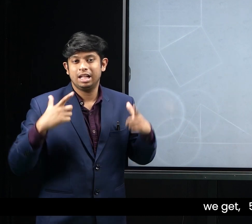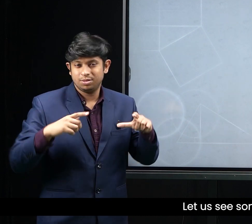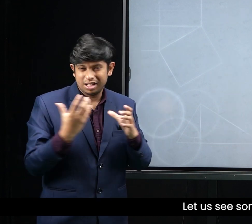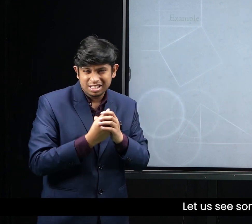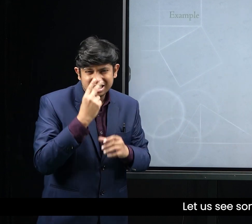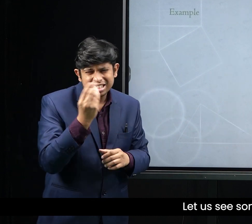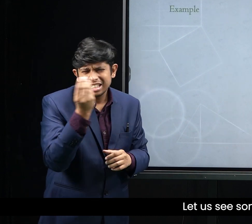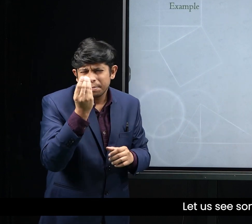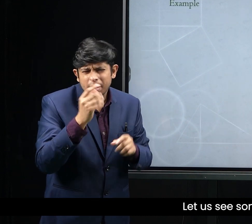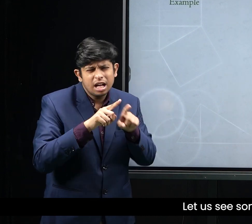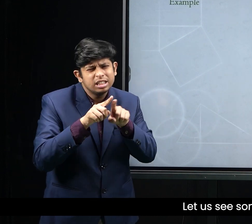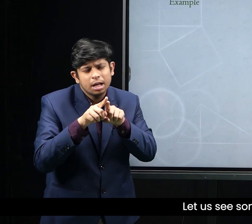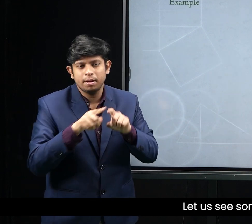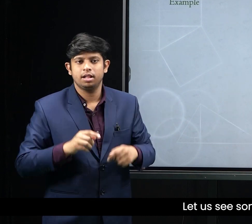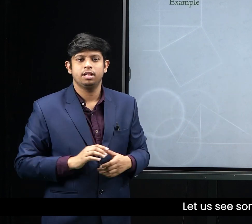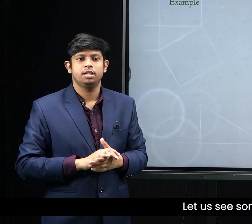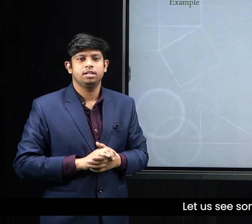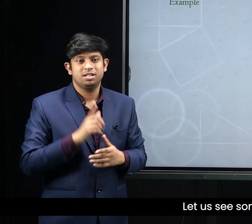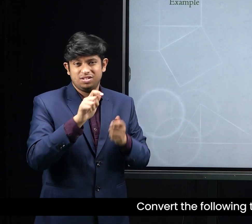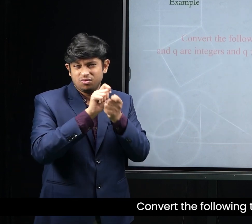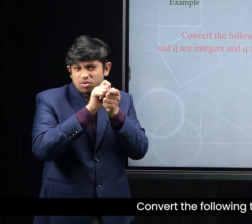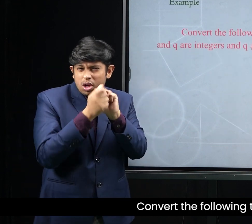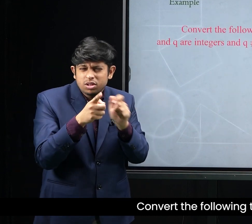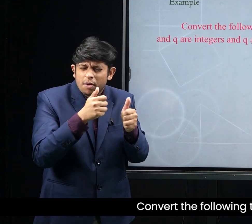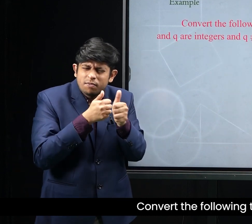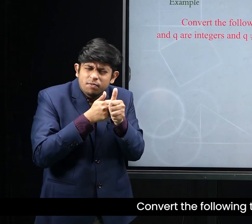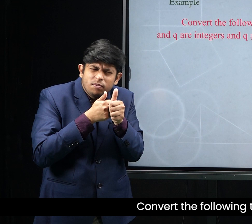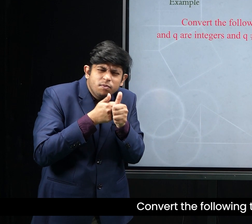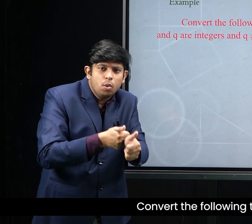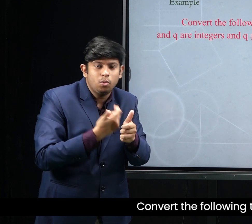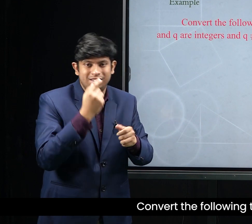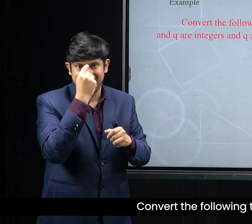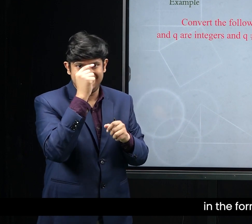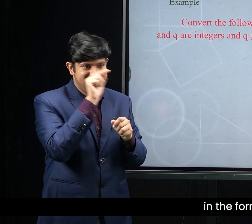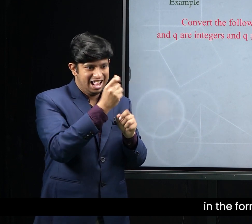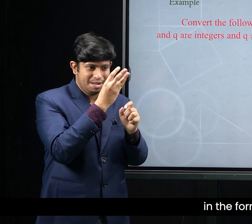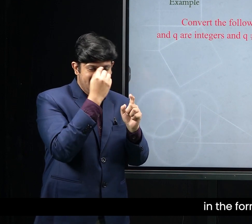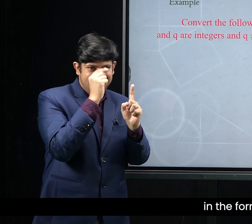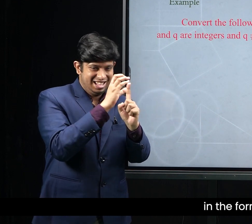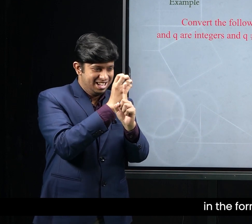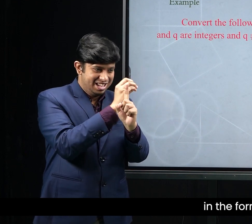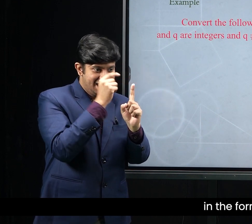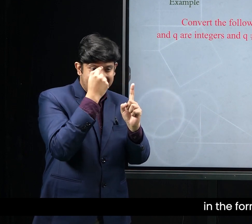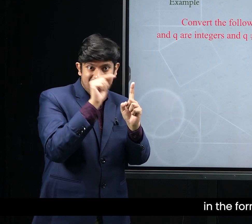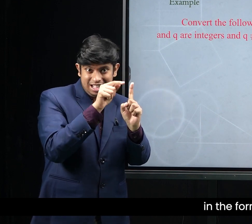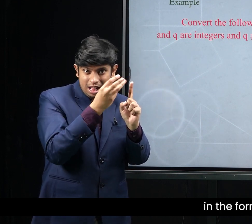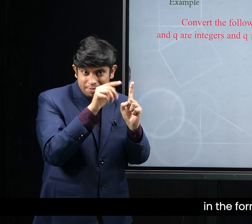Let us see some example. Convert the following decimal numbers in the form of p by q,